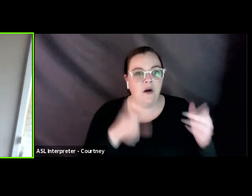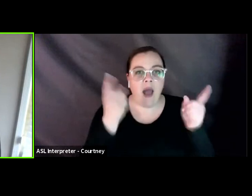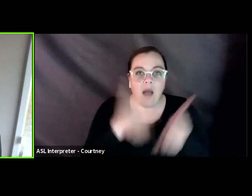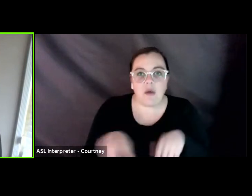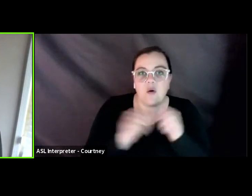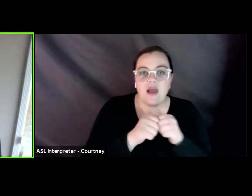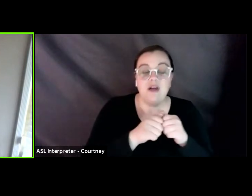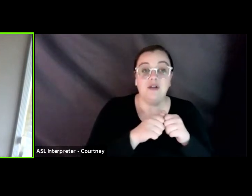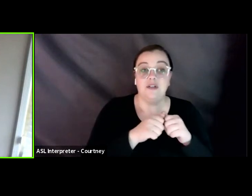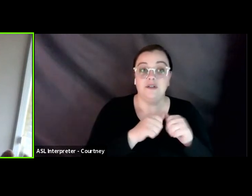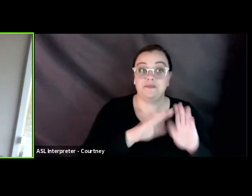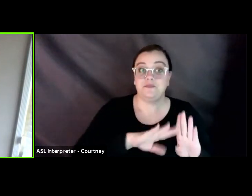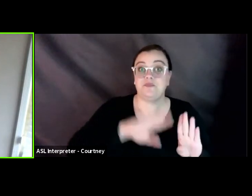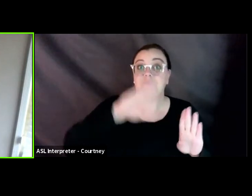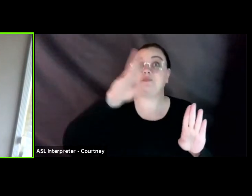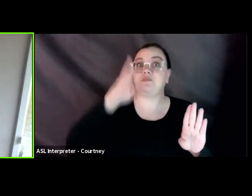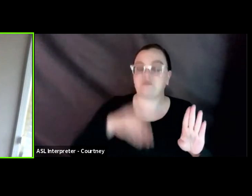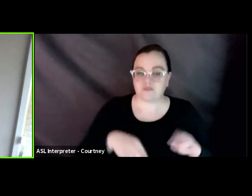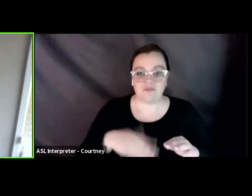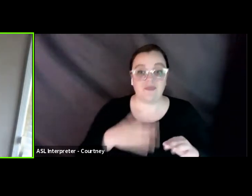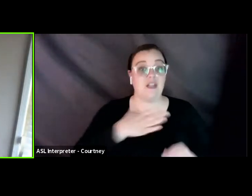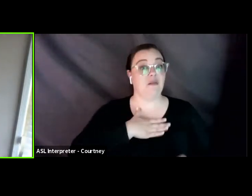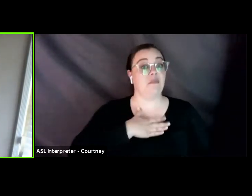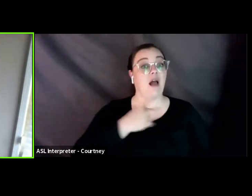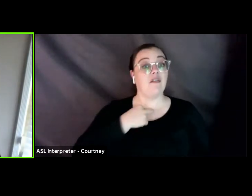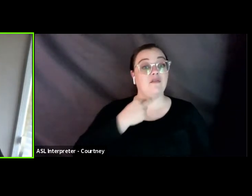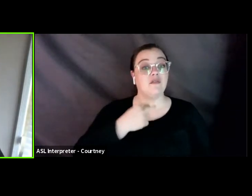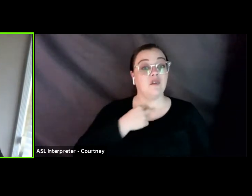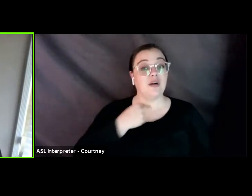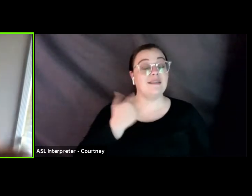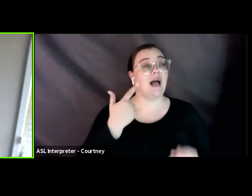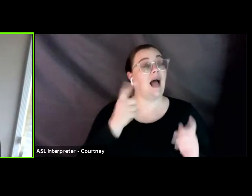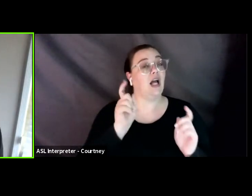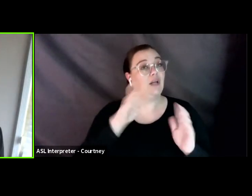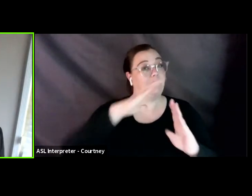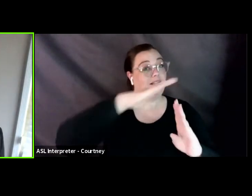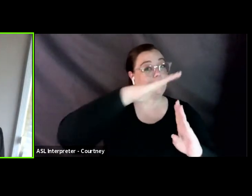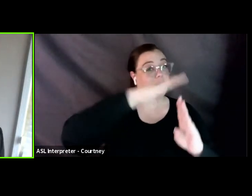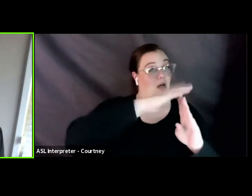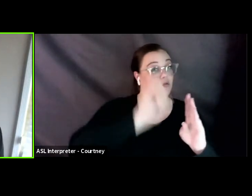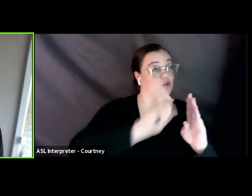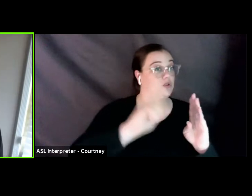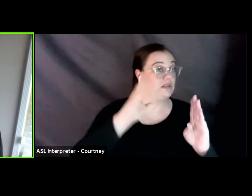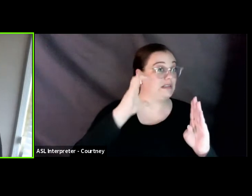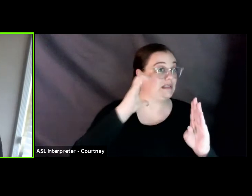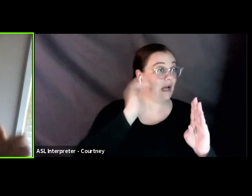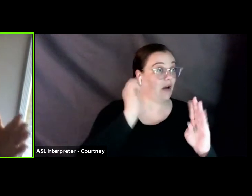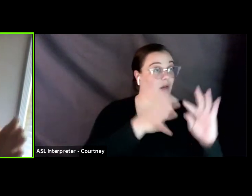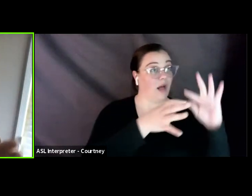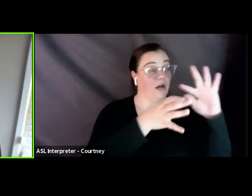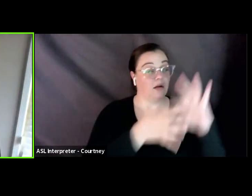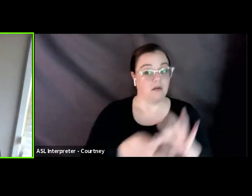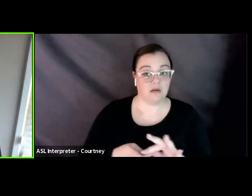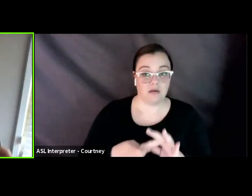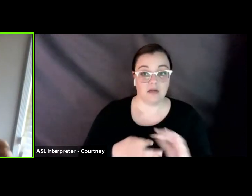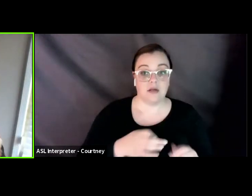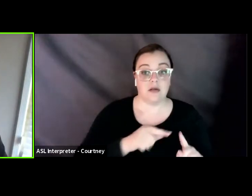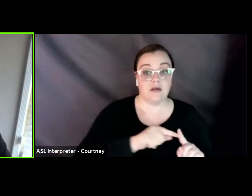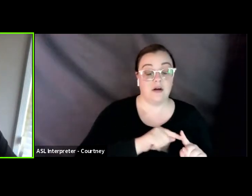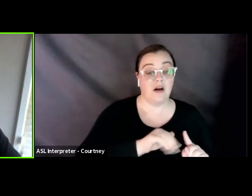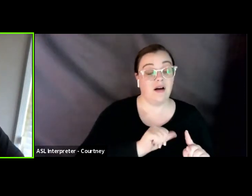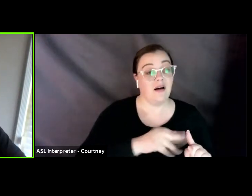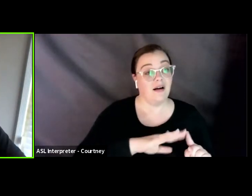it correctly, it should sound like, the top should sound like an extension of the bottom. So that sounds like,